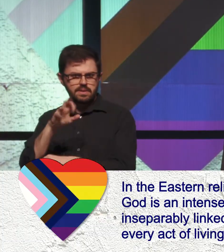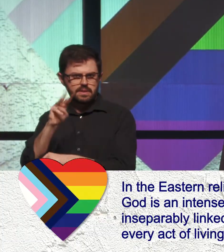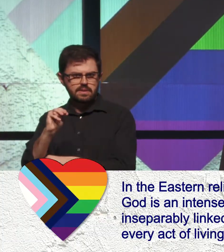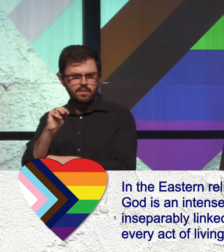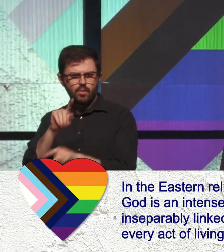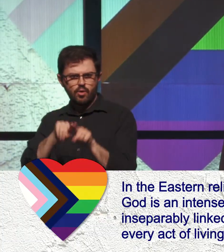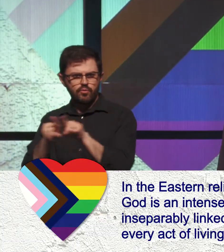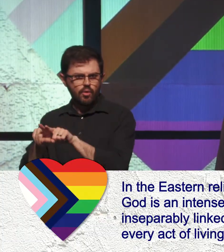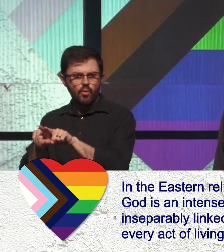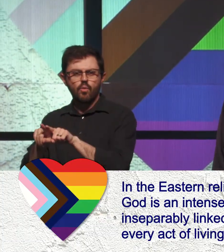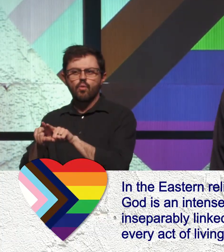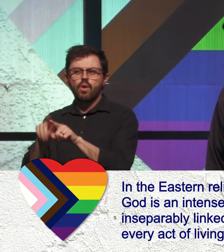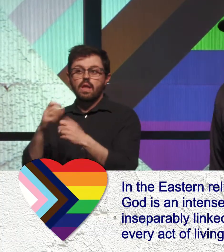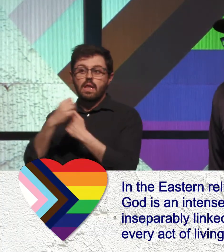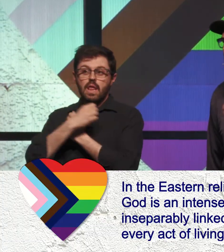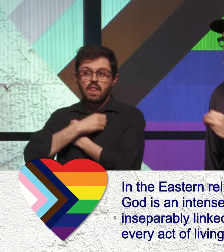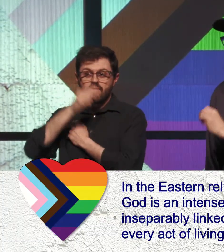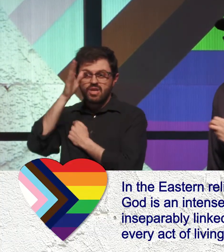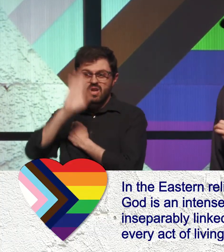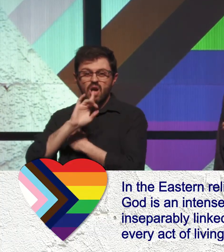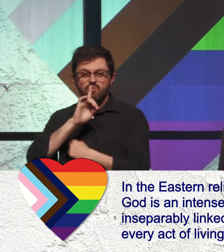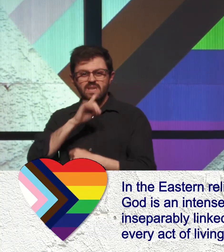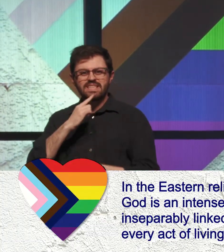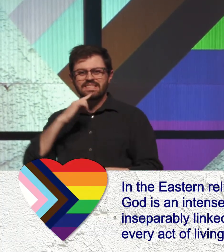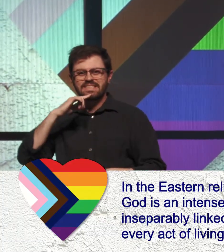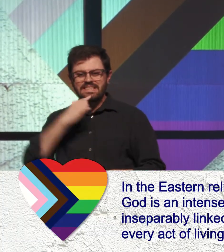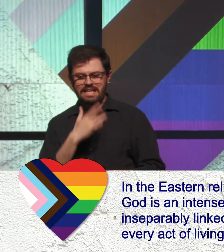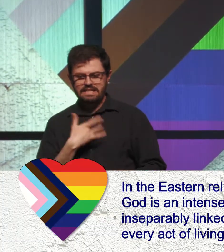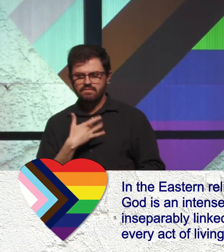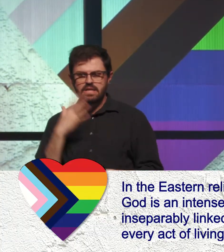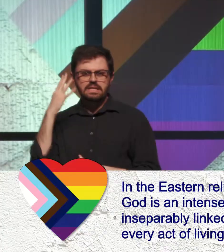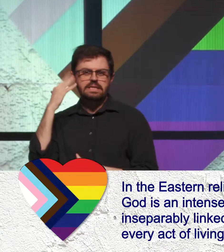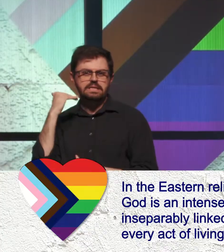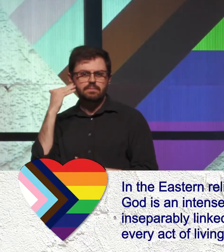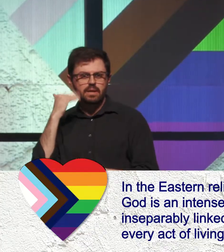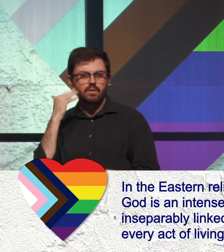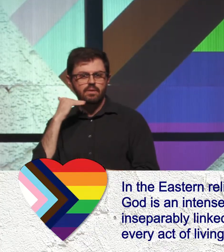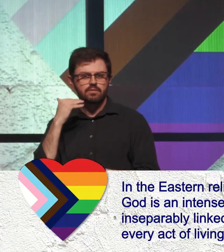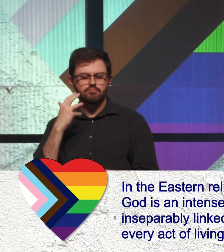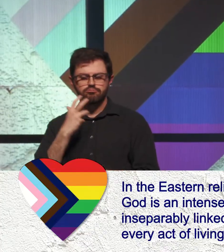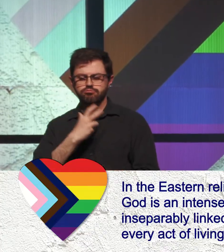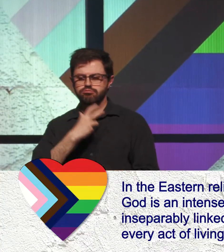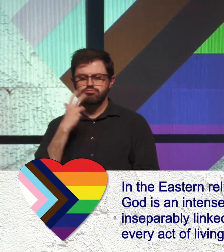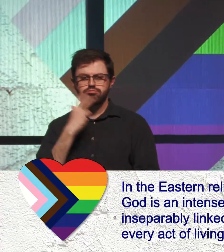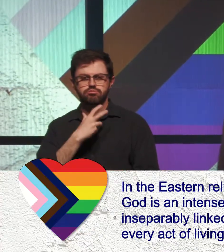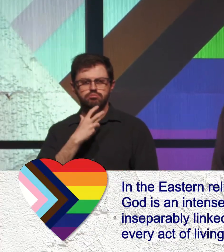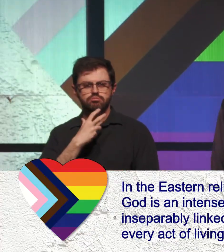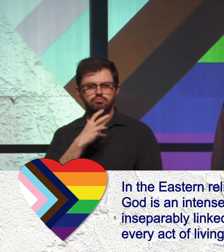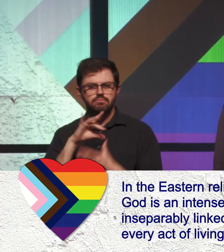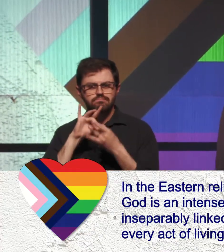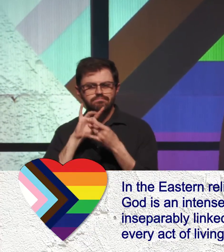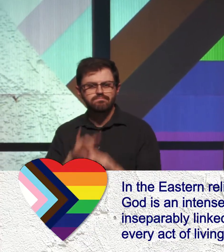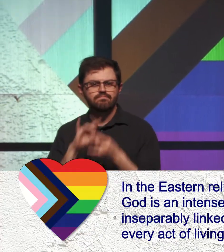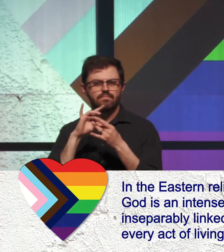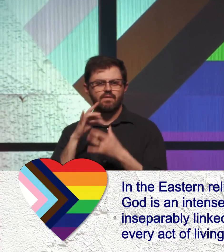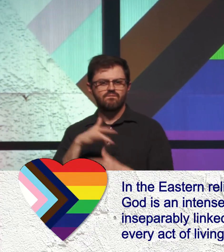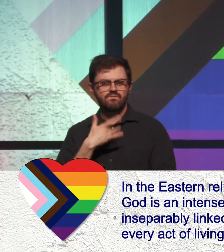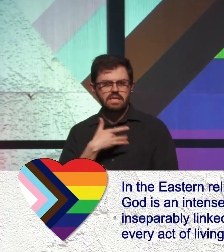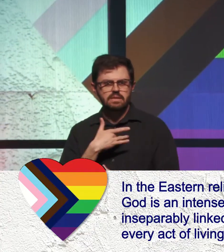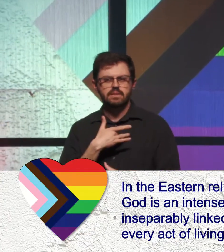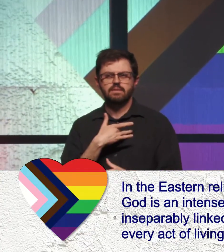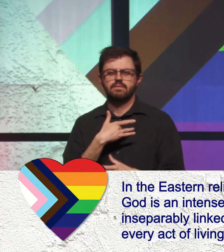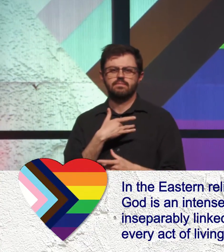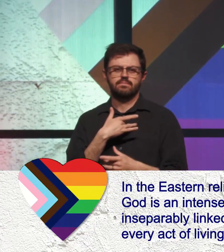an intense feeling experience. Whew. It's a feeling experience of